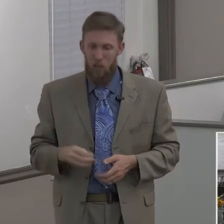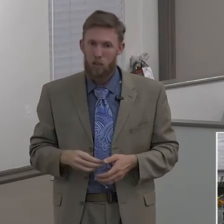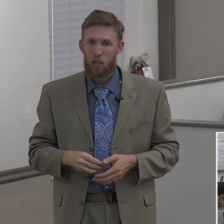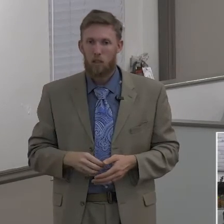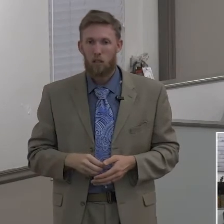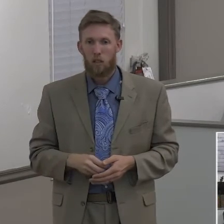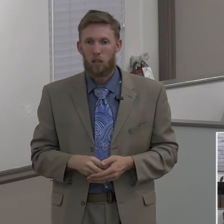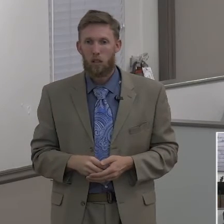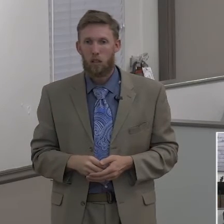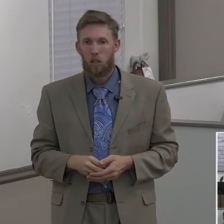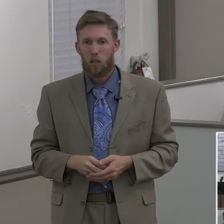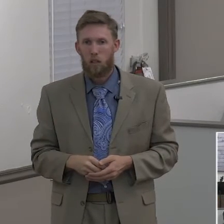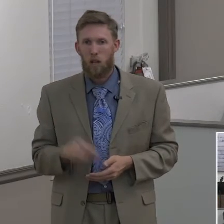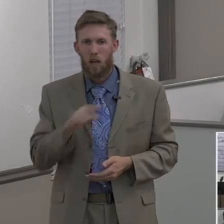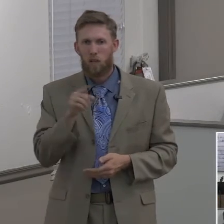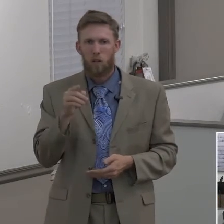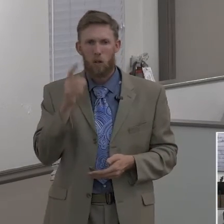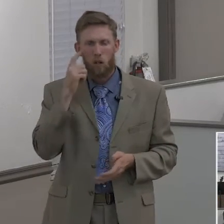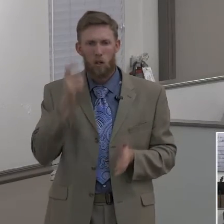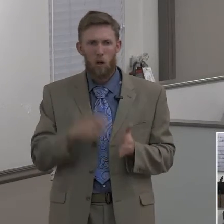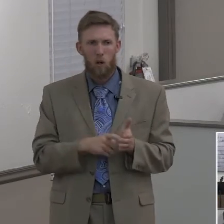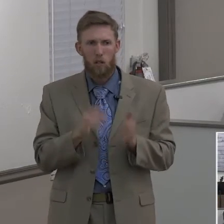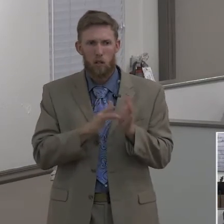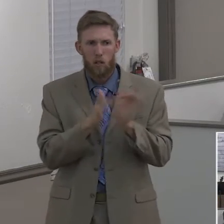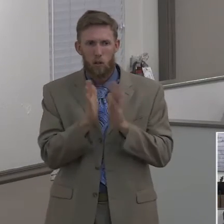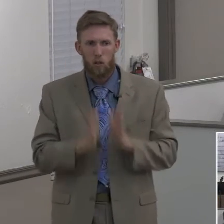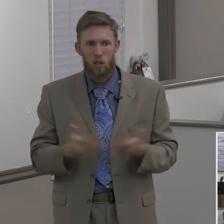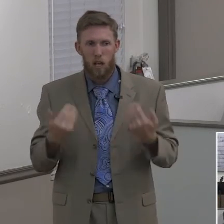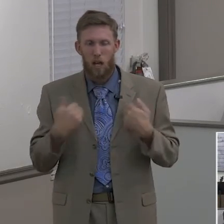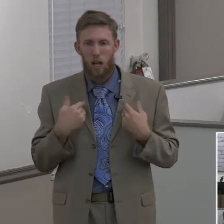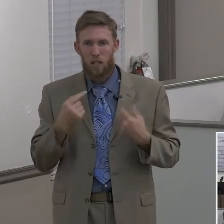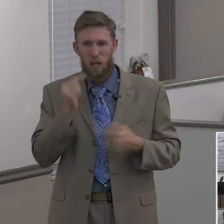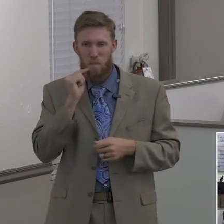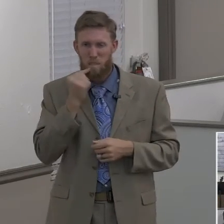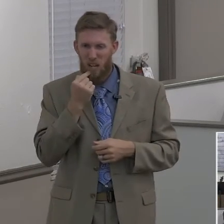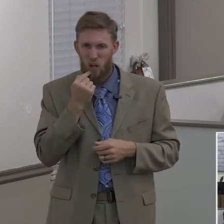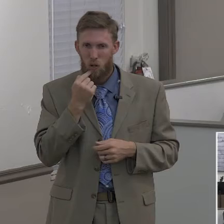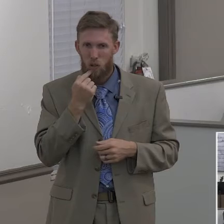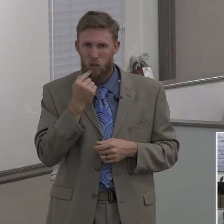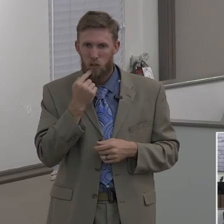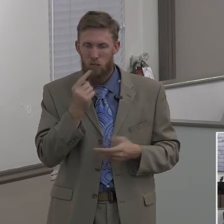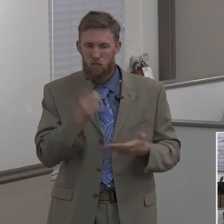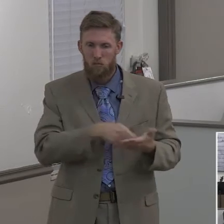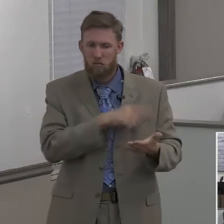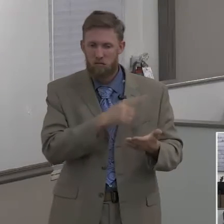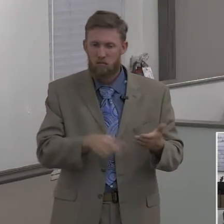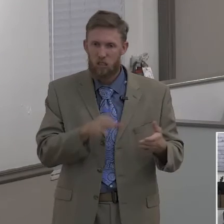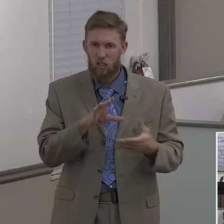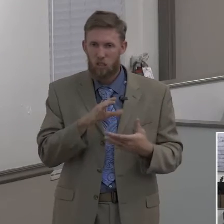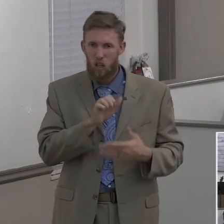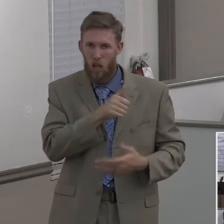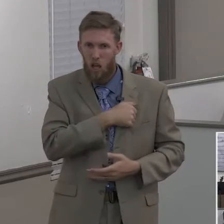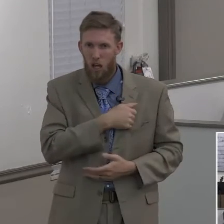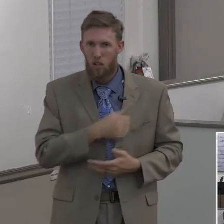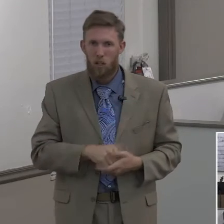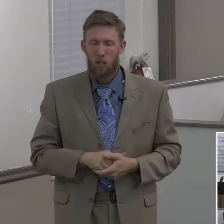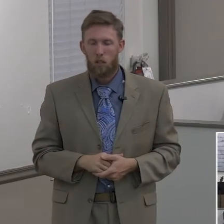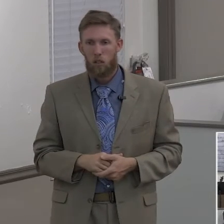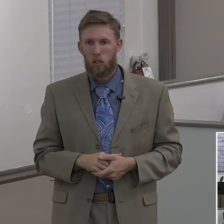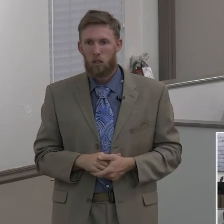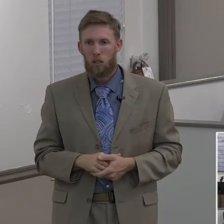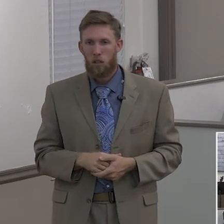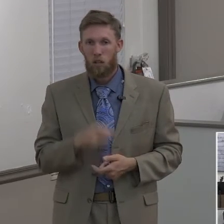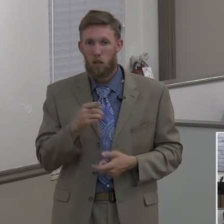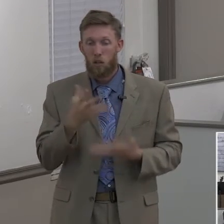have you ever noticed the ugliness of a Christian with a bitter and critical spirit? Not a pretty sight. And